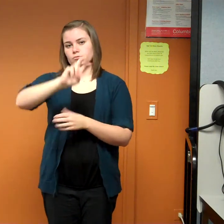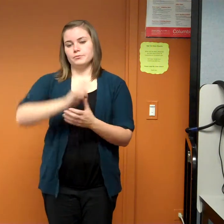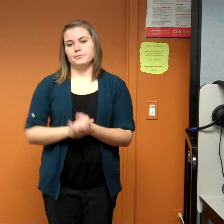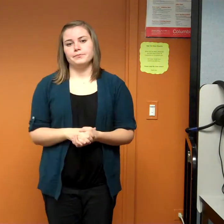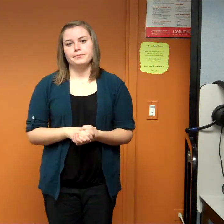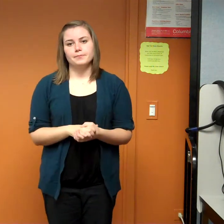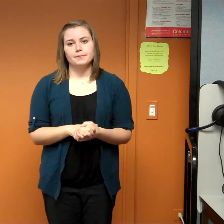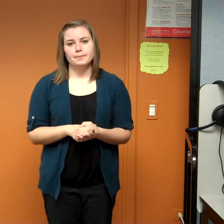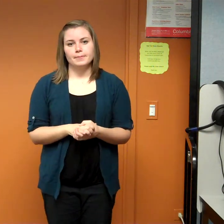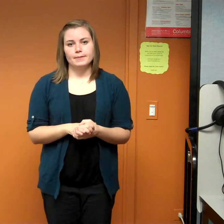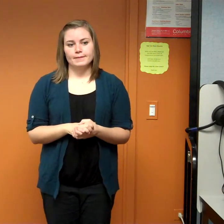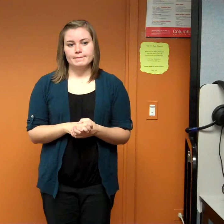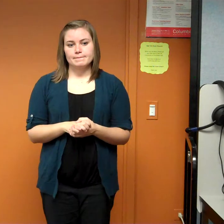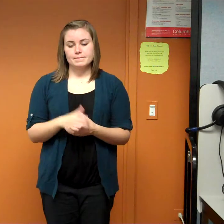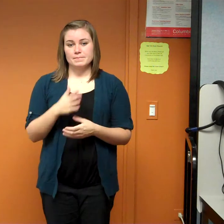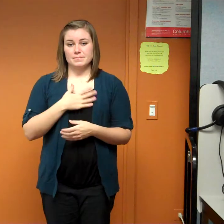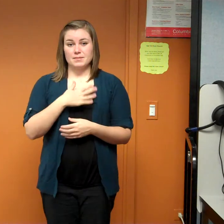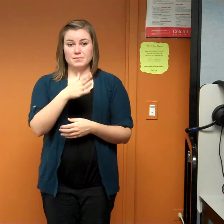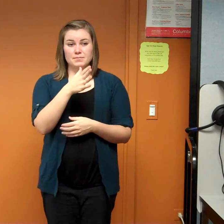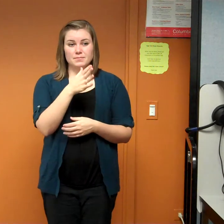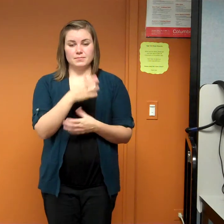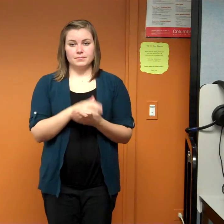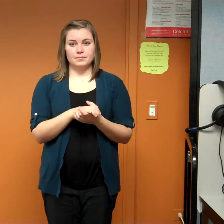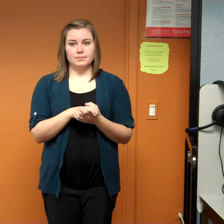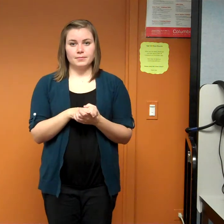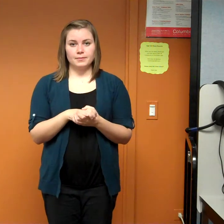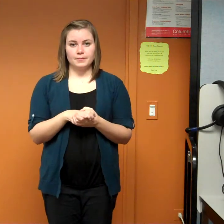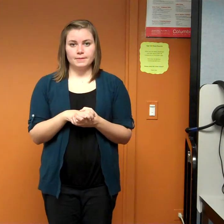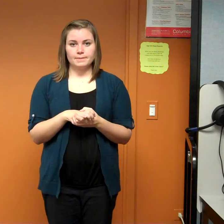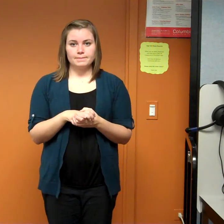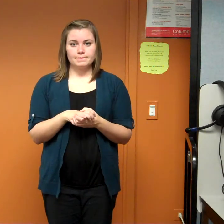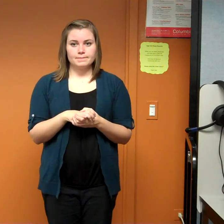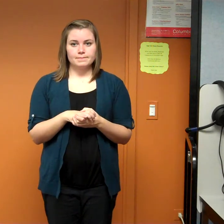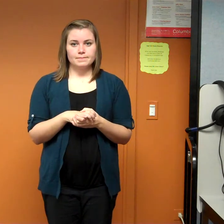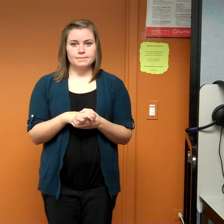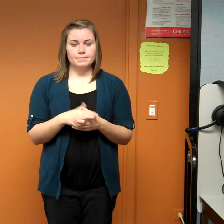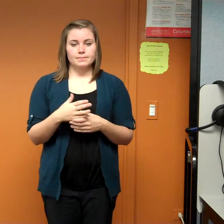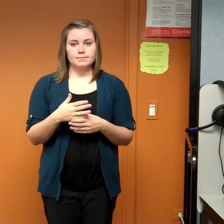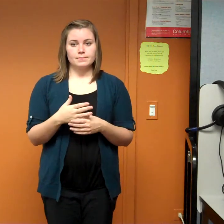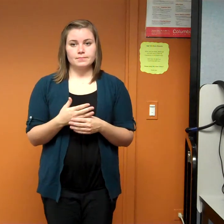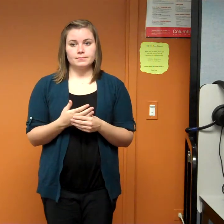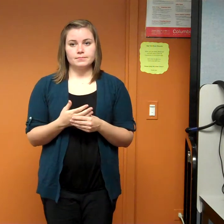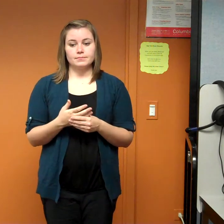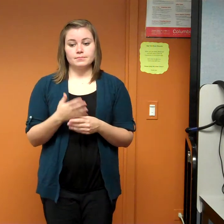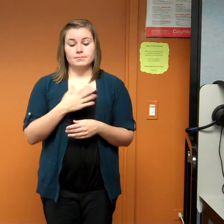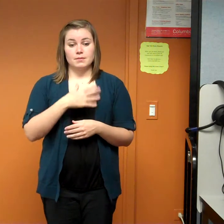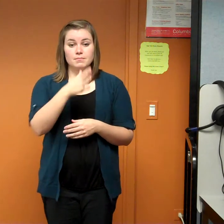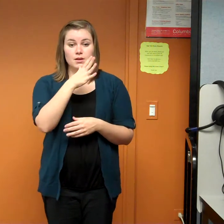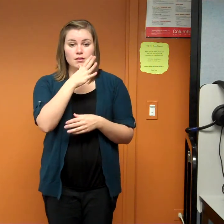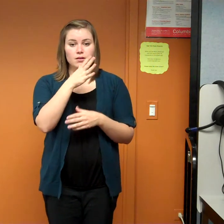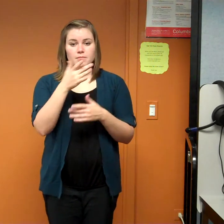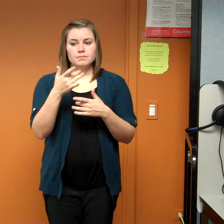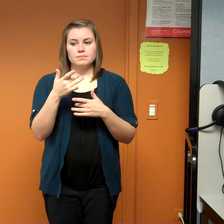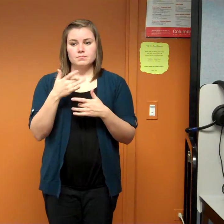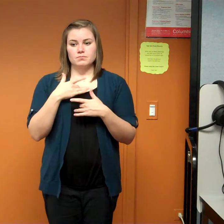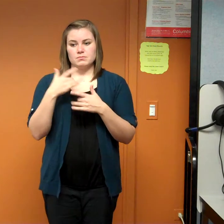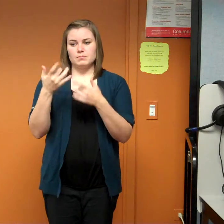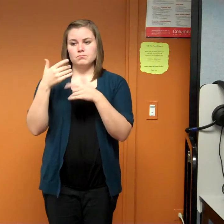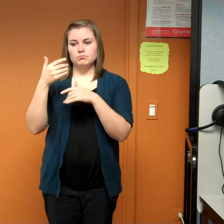Because my mom was going to a lot of meetings on how to run an arts center, my mom set me up with the volunteering